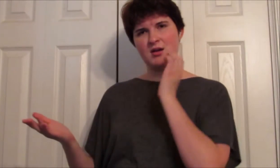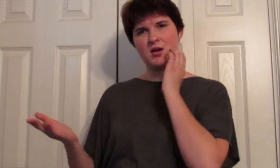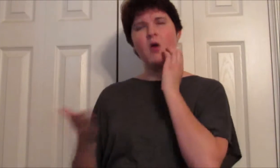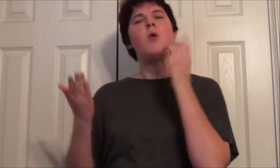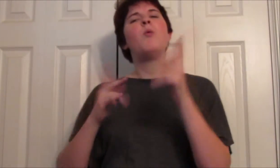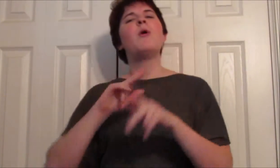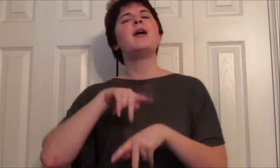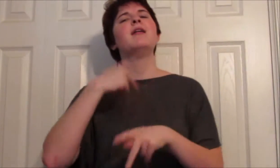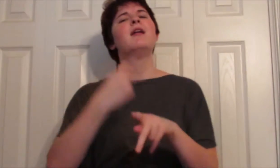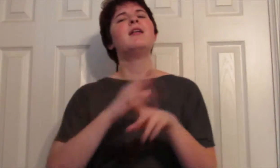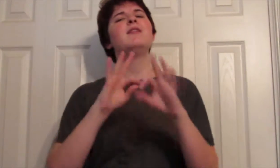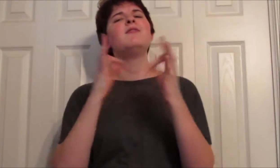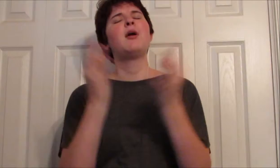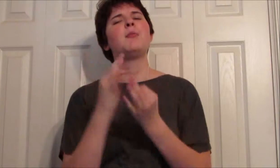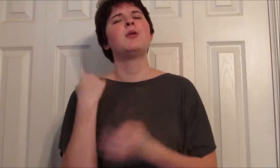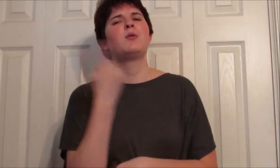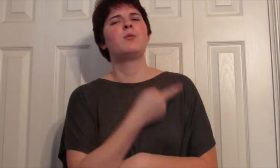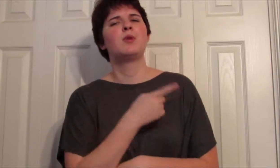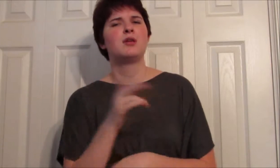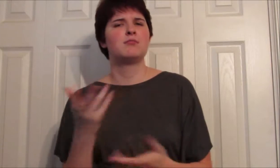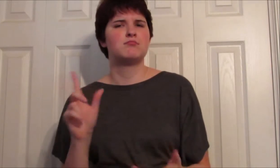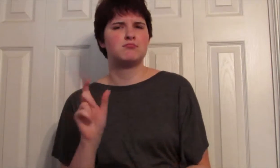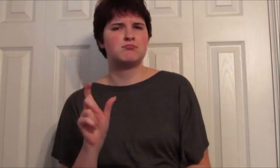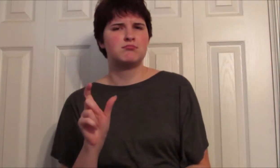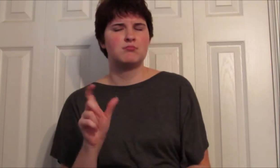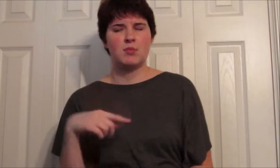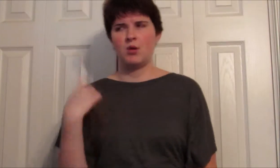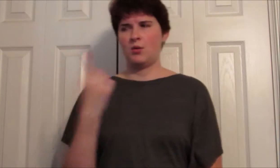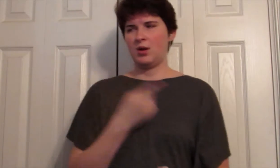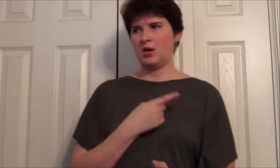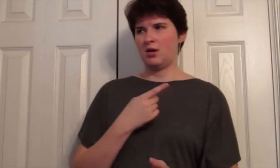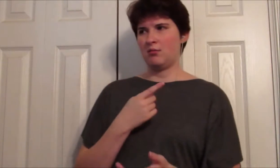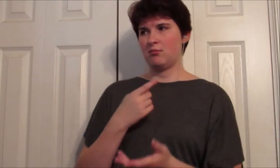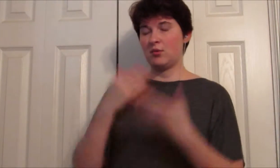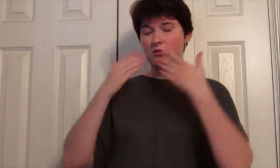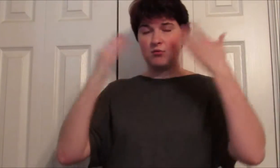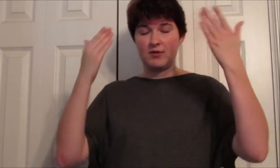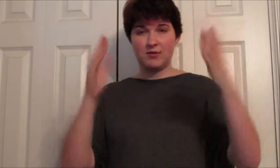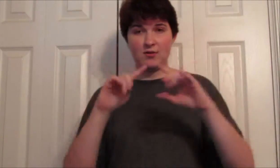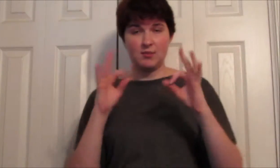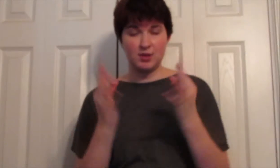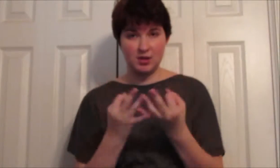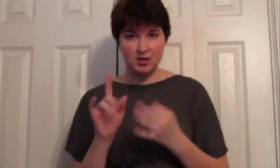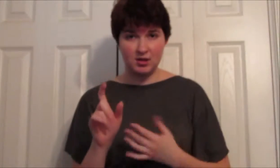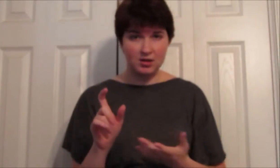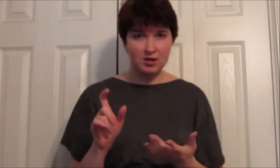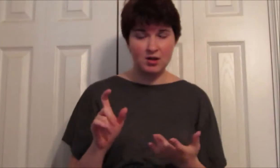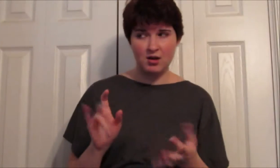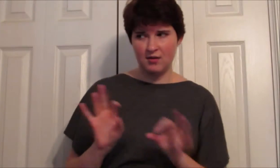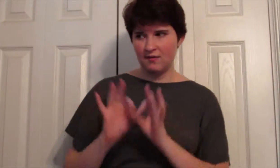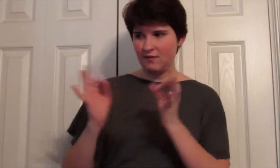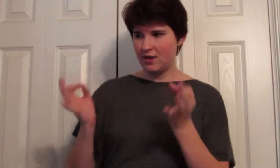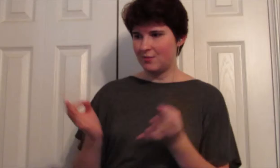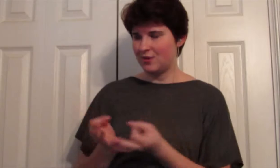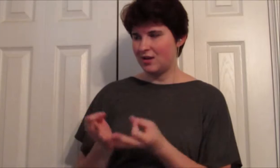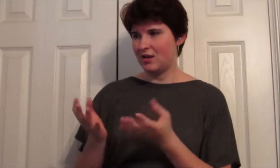What kind of family are we going to be? Are we going to be a grateful family? A family that is